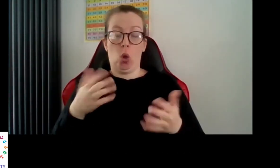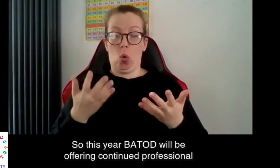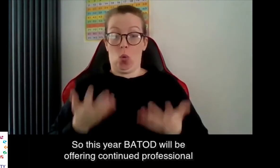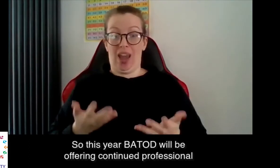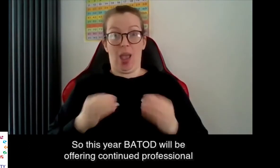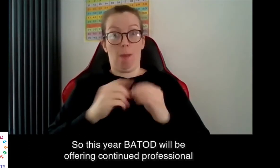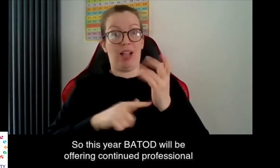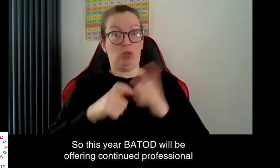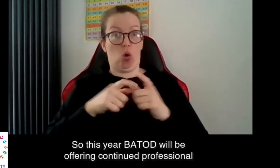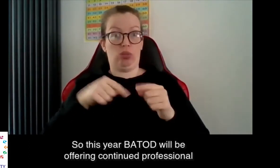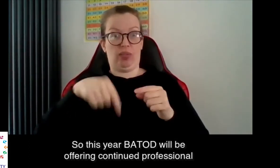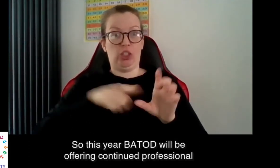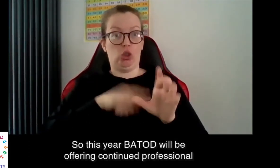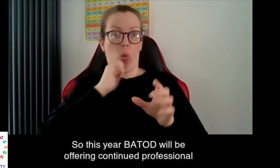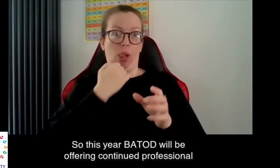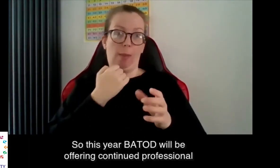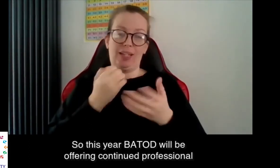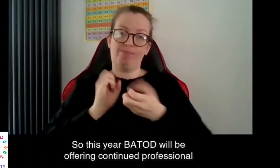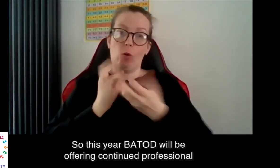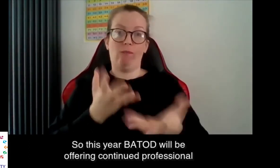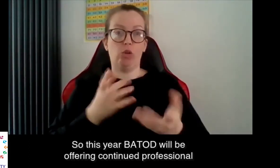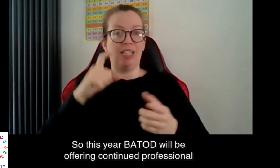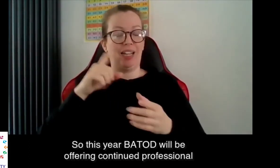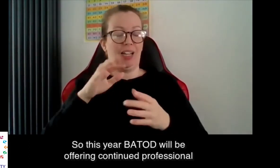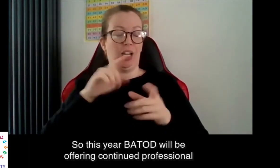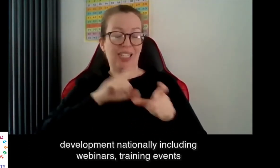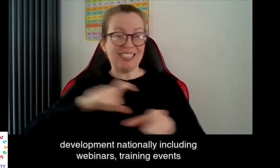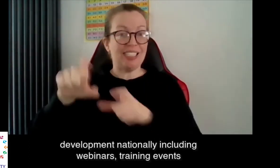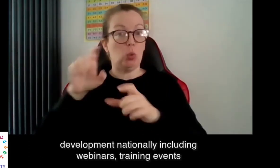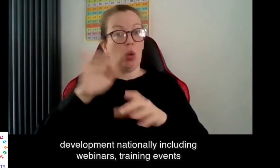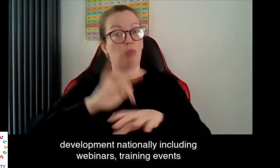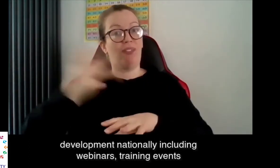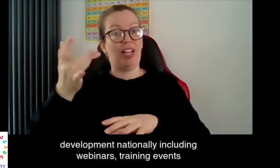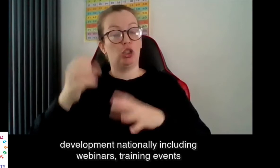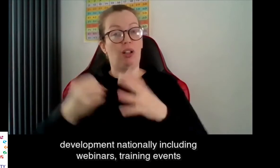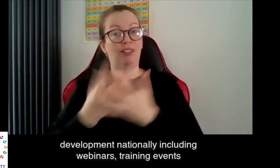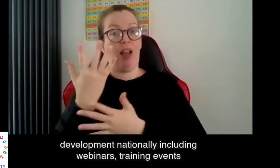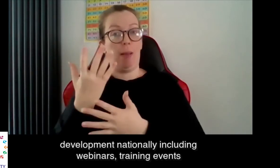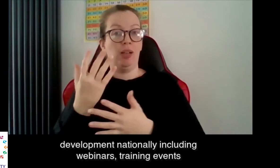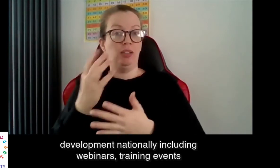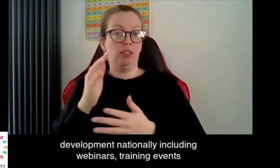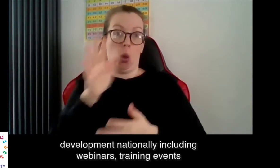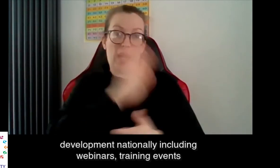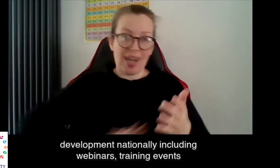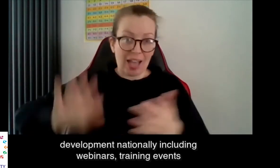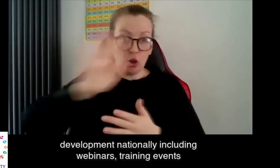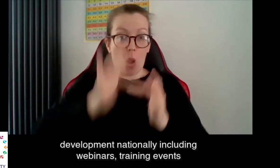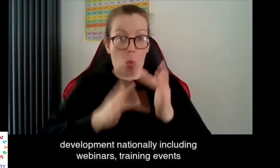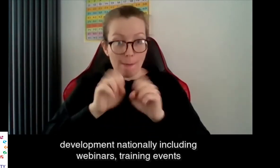So this year, BATOD will be offering continued professional development nationally, including webinars,